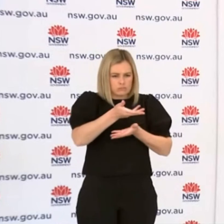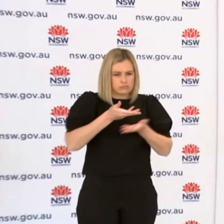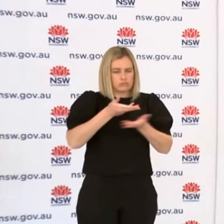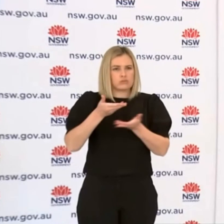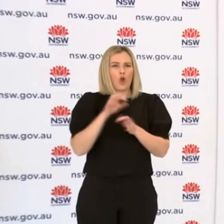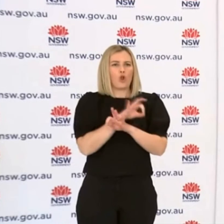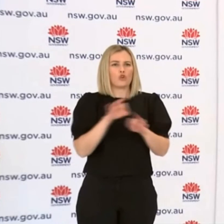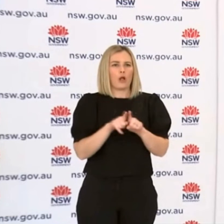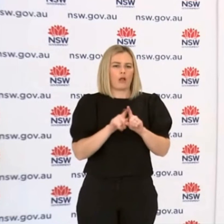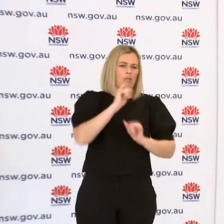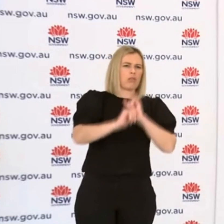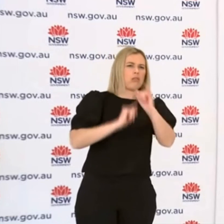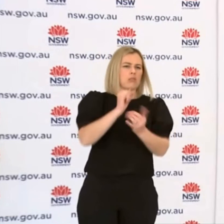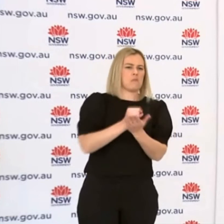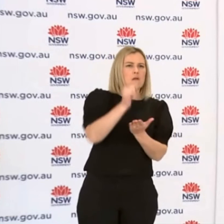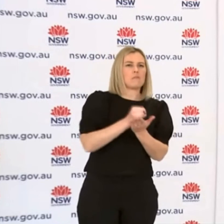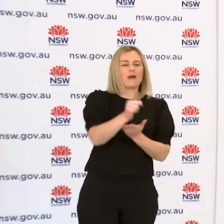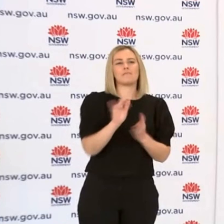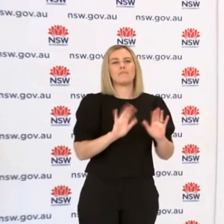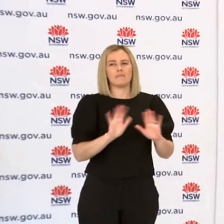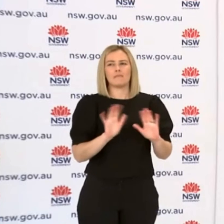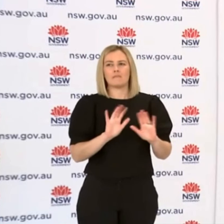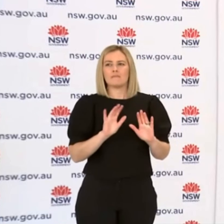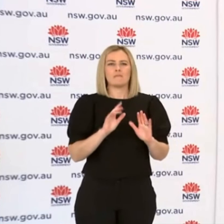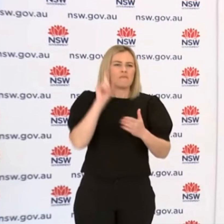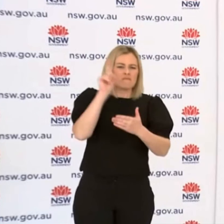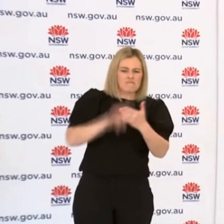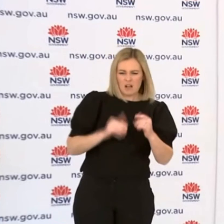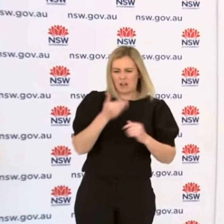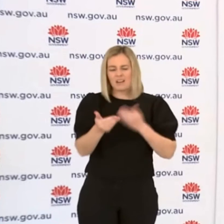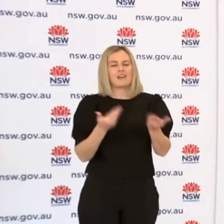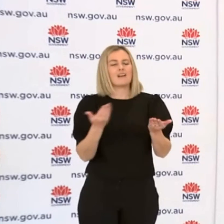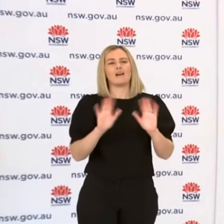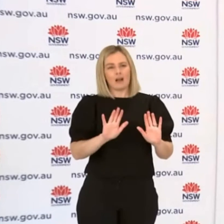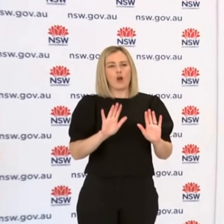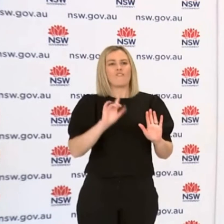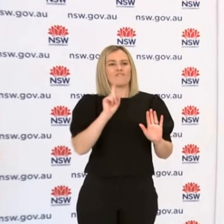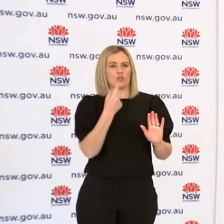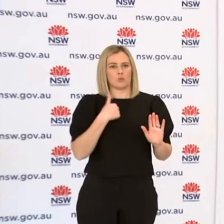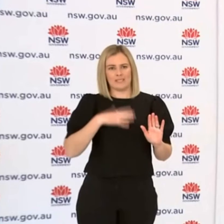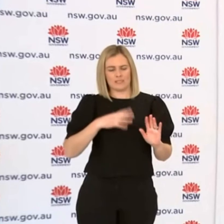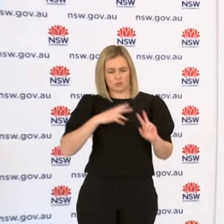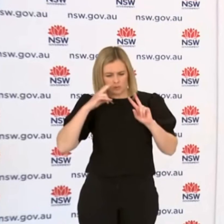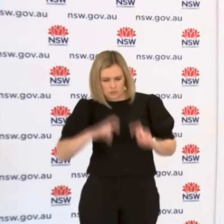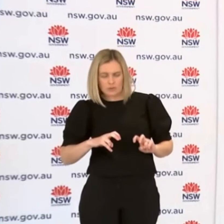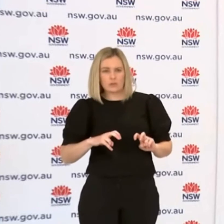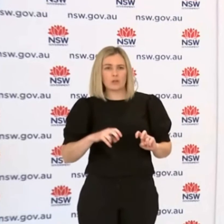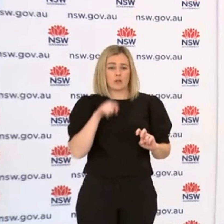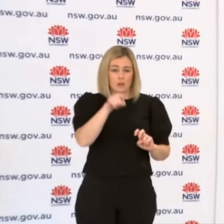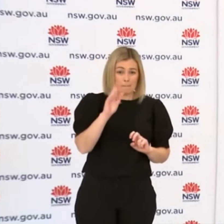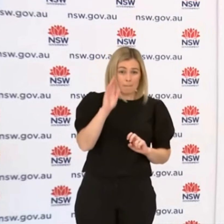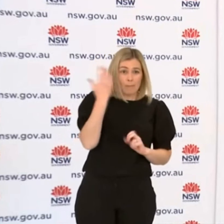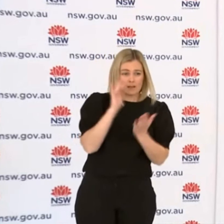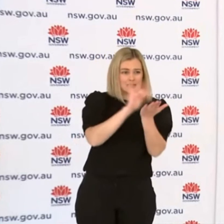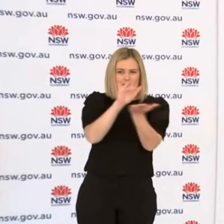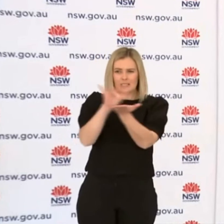individuals about who and where they've been, where the person's been, who they've talked to, who they've